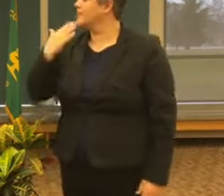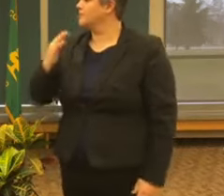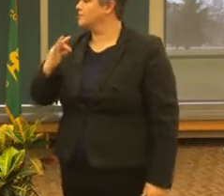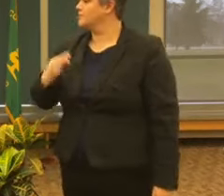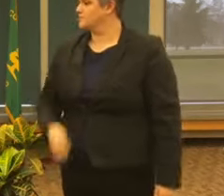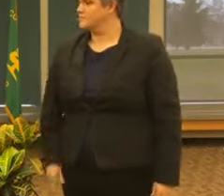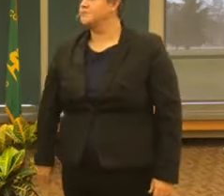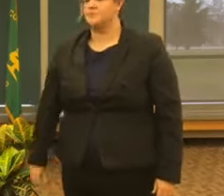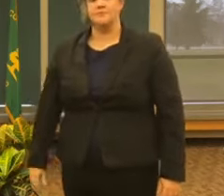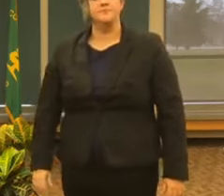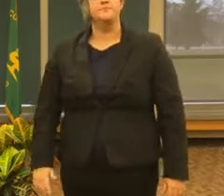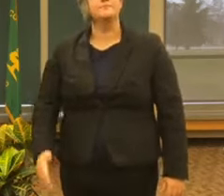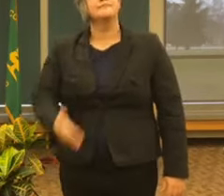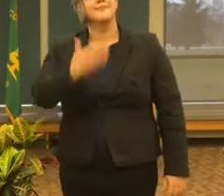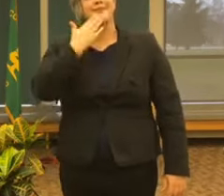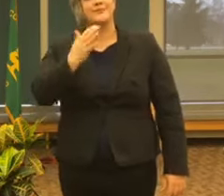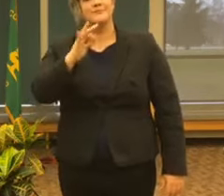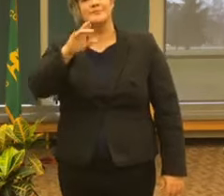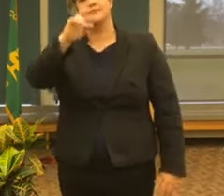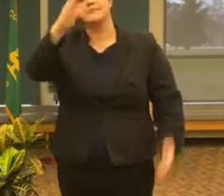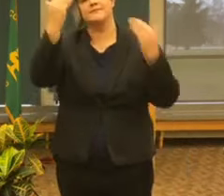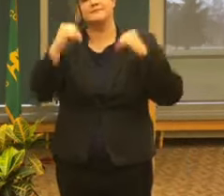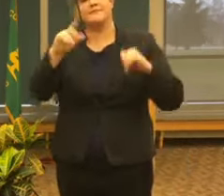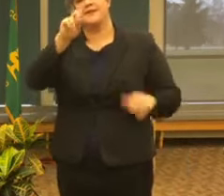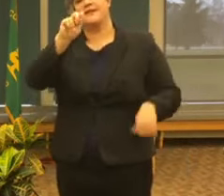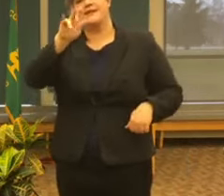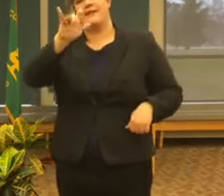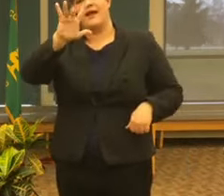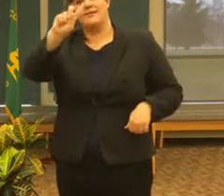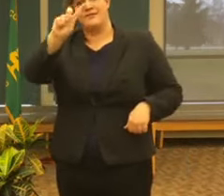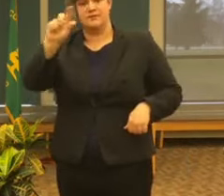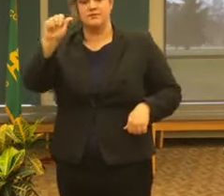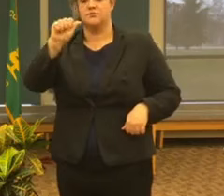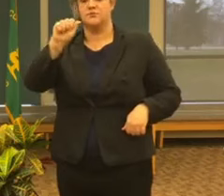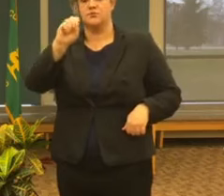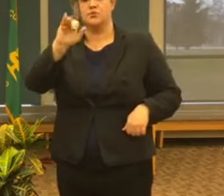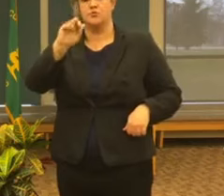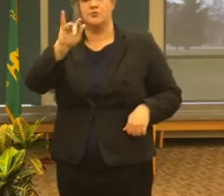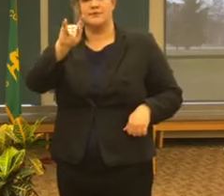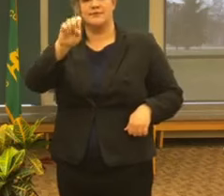Thank you. Okay, thank you. David from the Associated Press, are you with us?